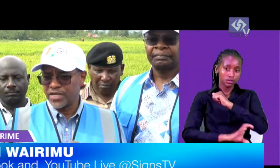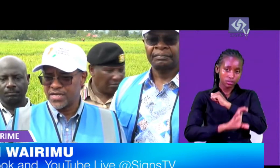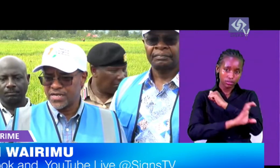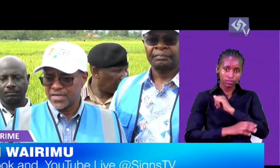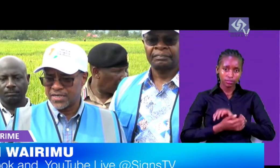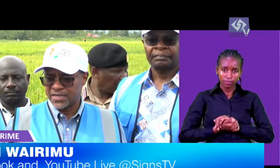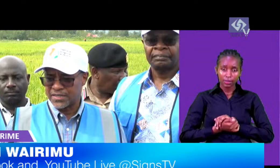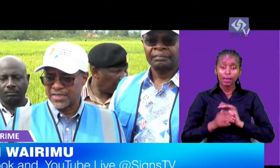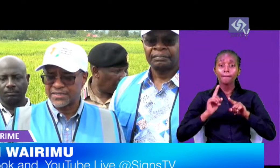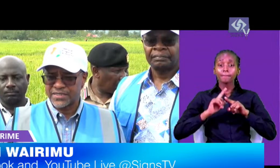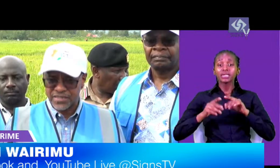mean that